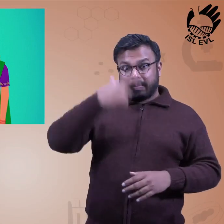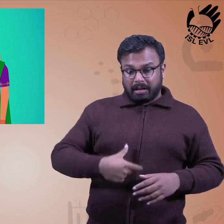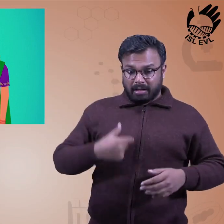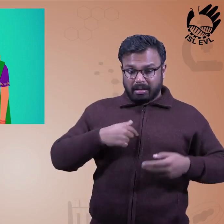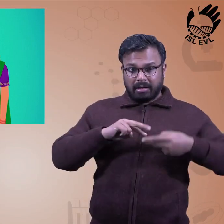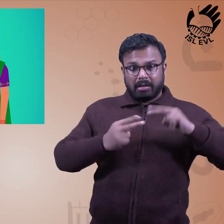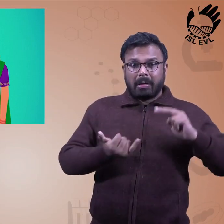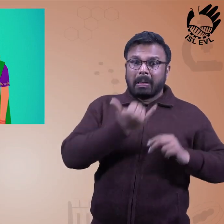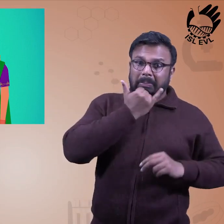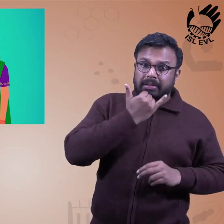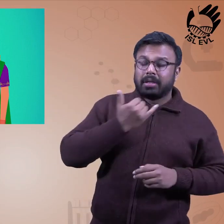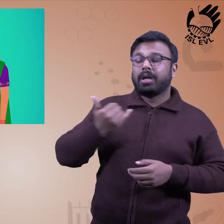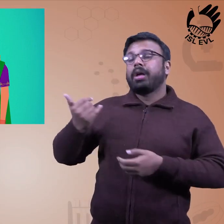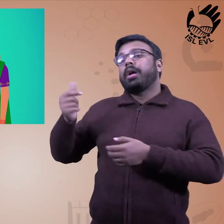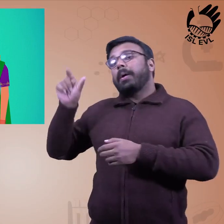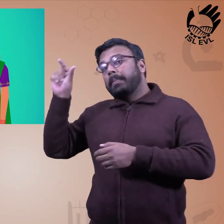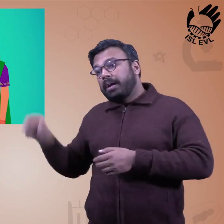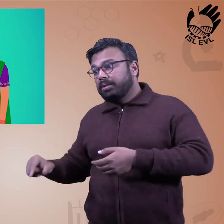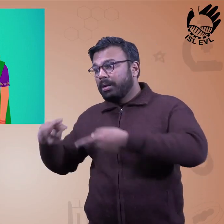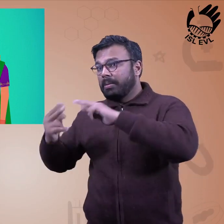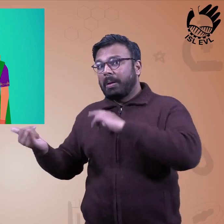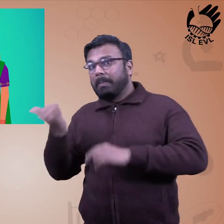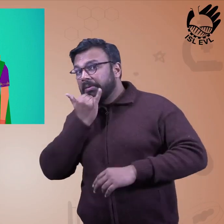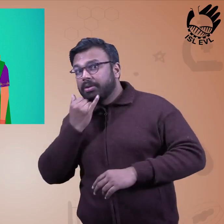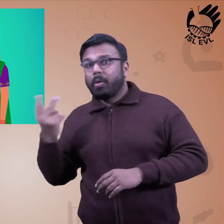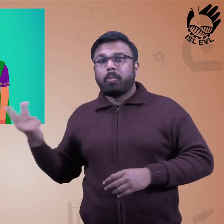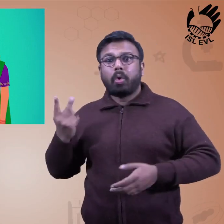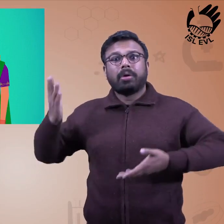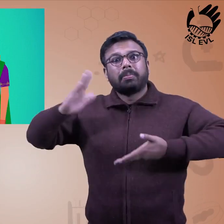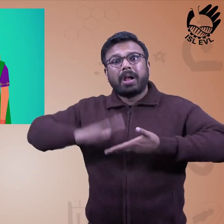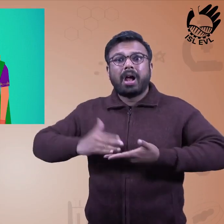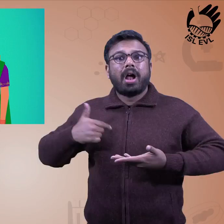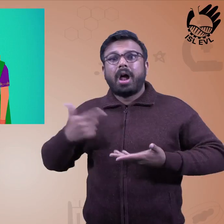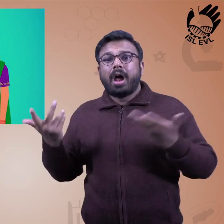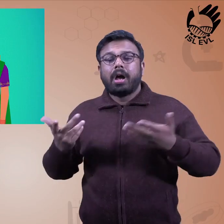In case you and your partner have the same faulty gene,